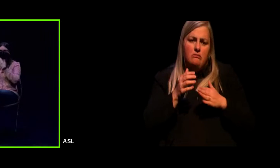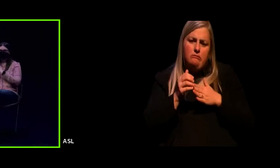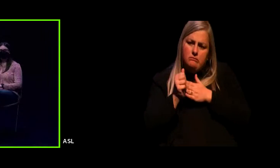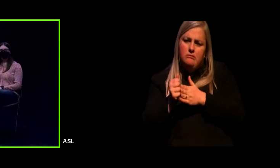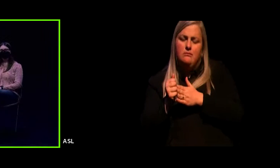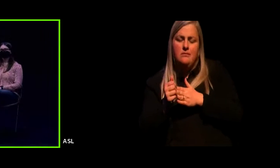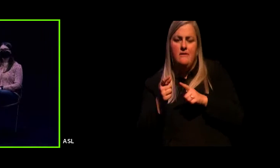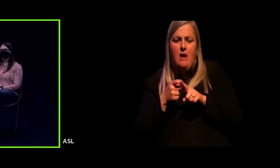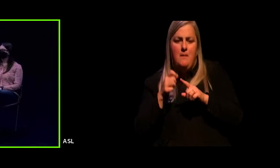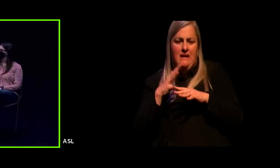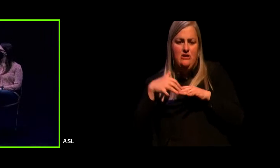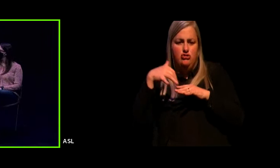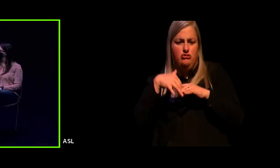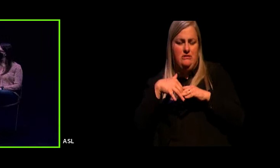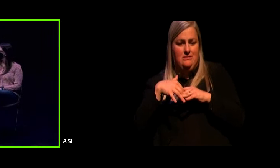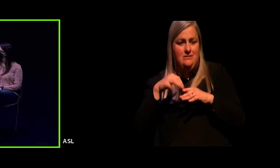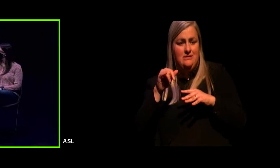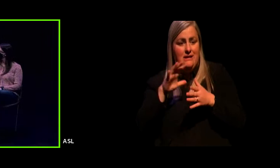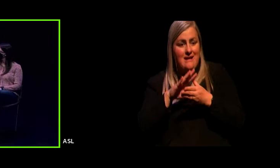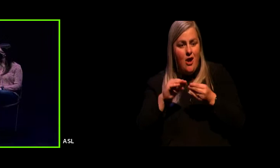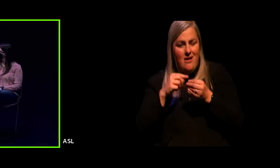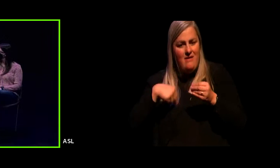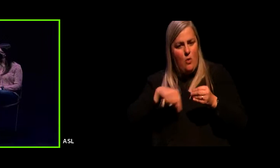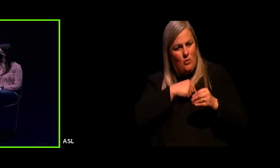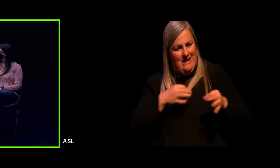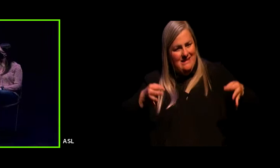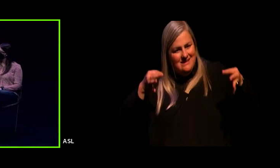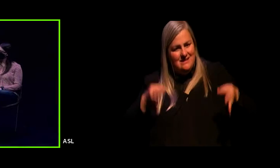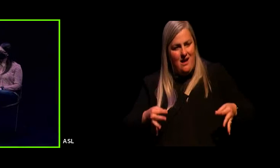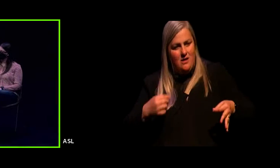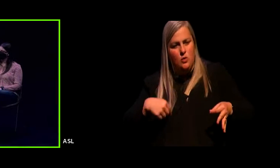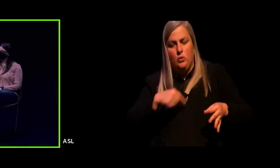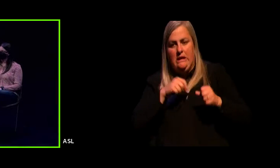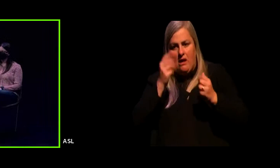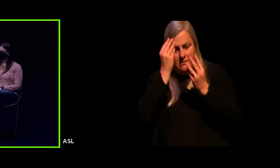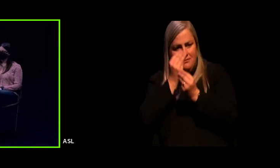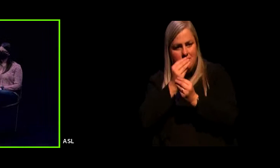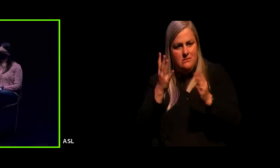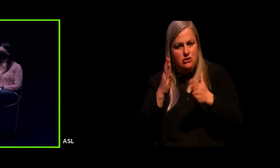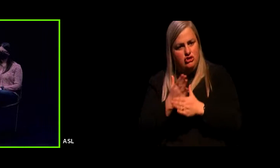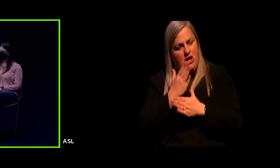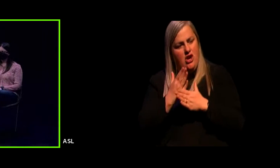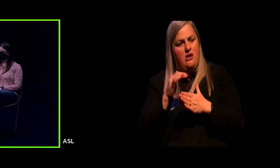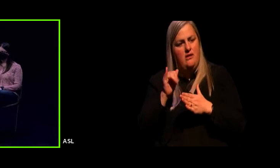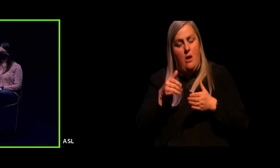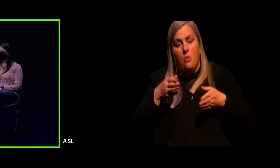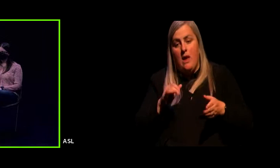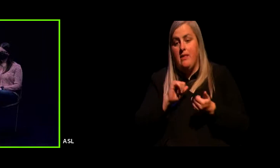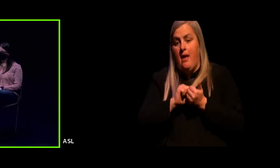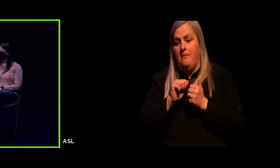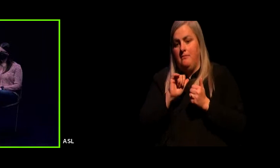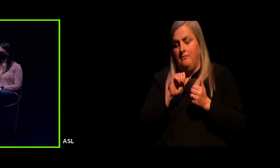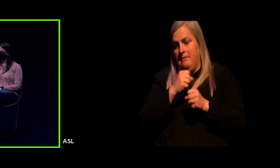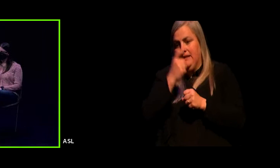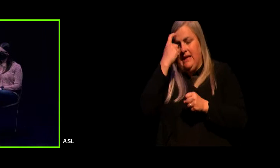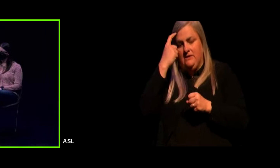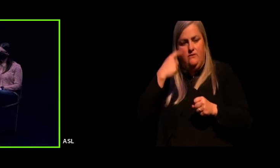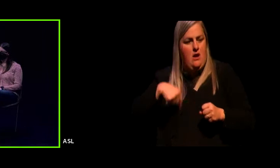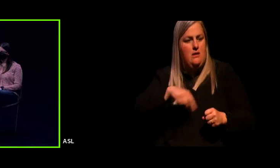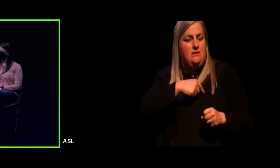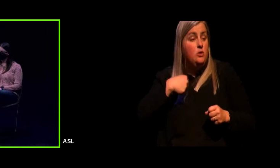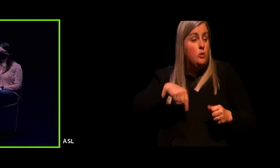that we decide. And we can tell that and share that in the ways that make sense to us. Because we do have ways.